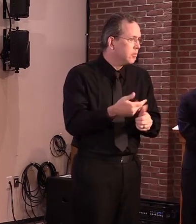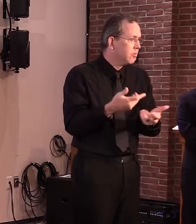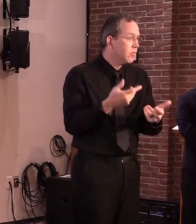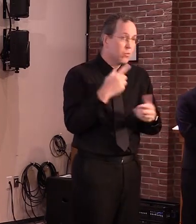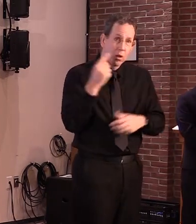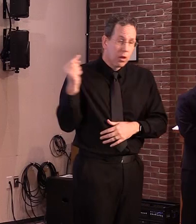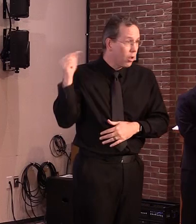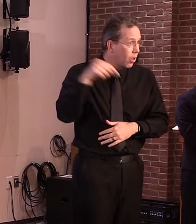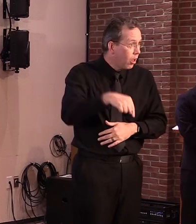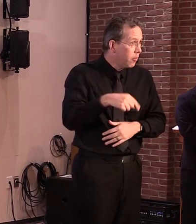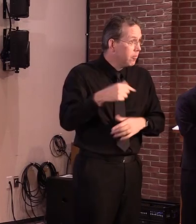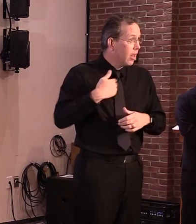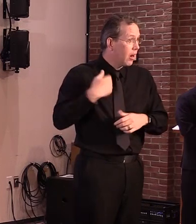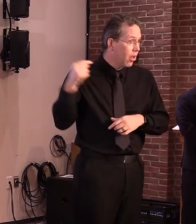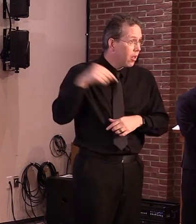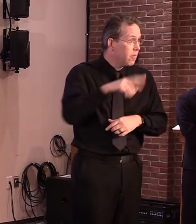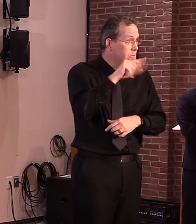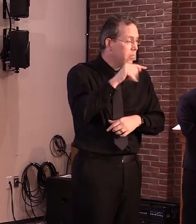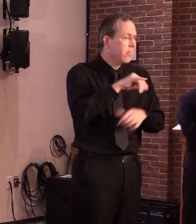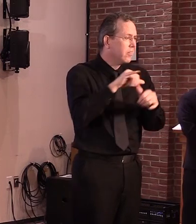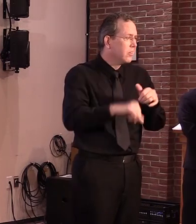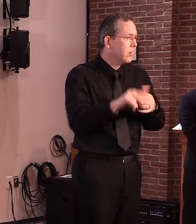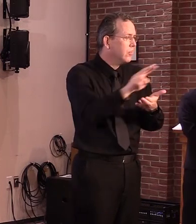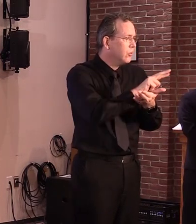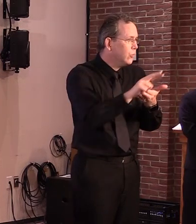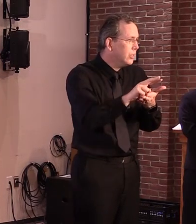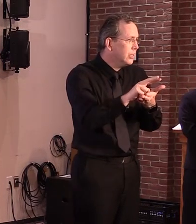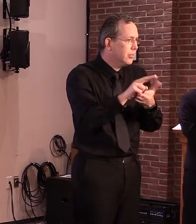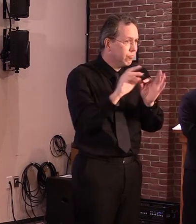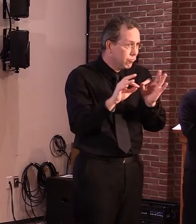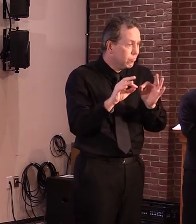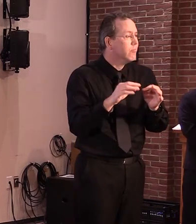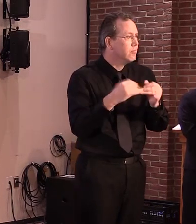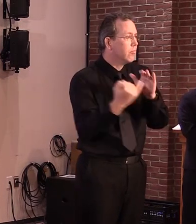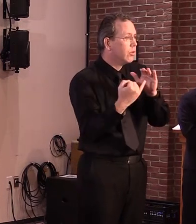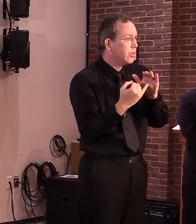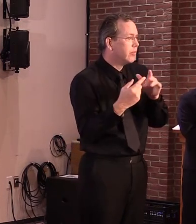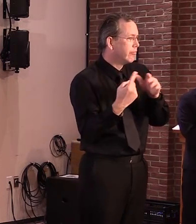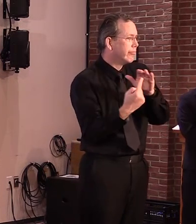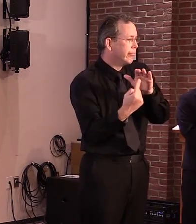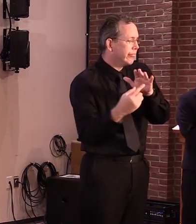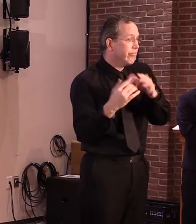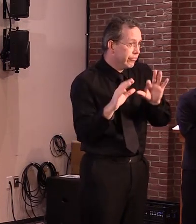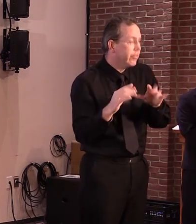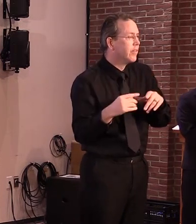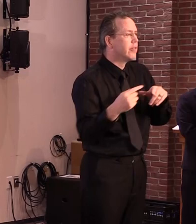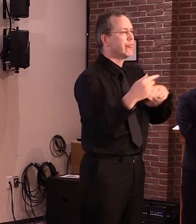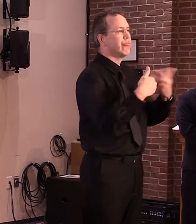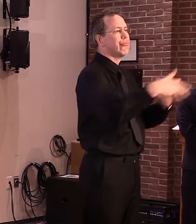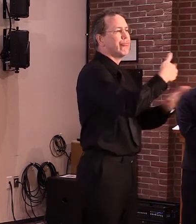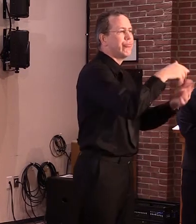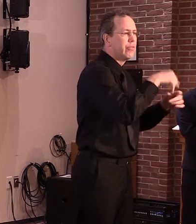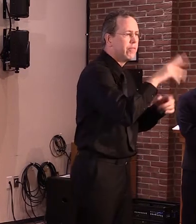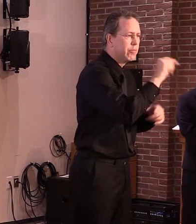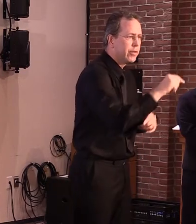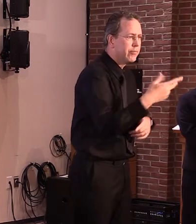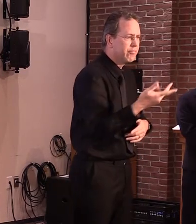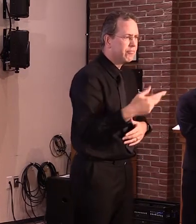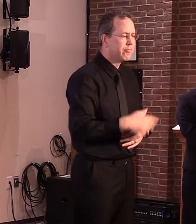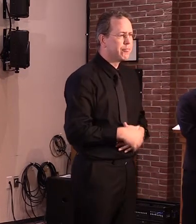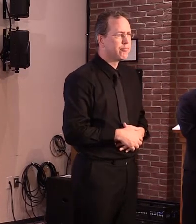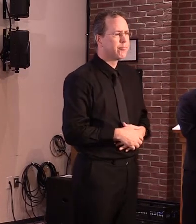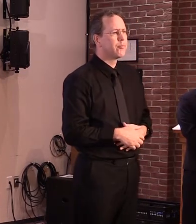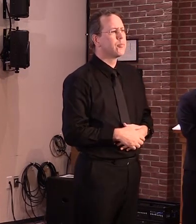the same from our friends in Quebec. And just to clarify on Calvin's last point about the capacity